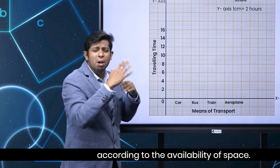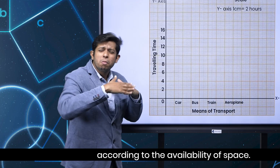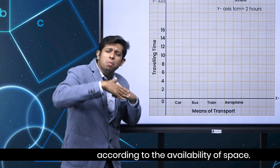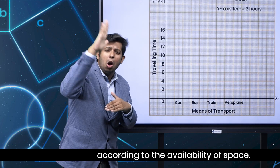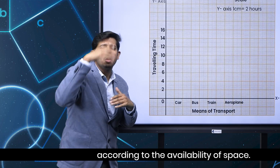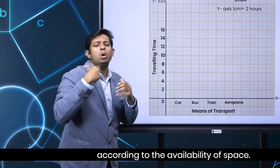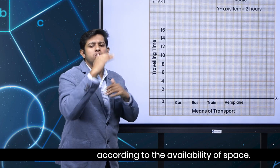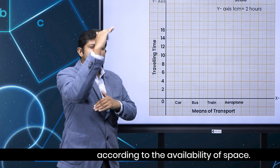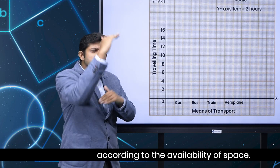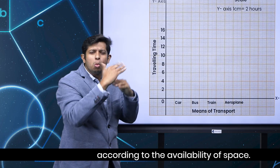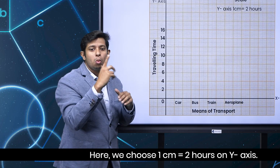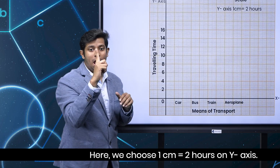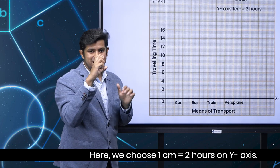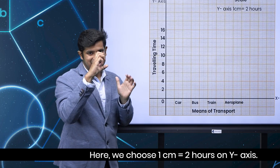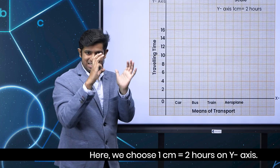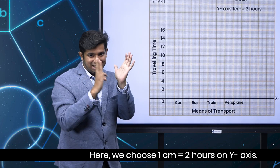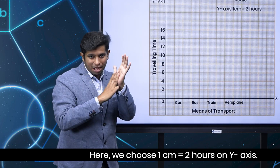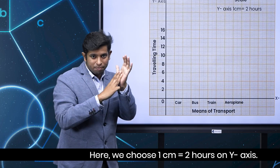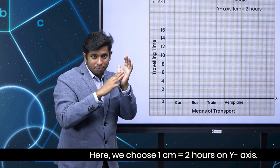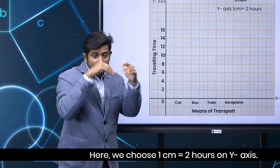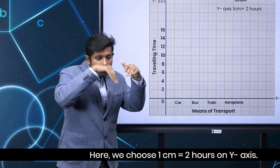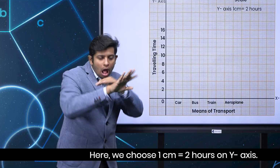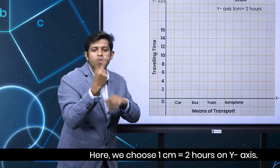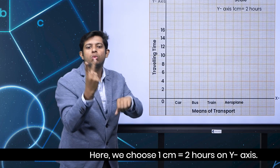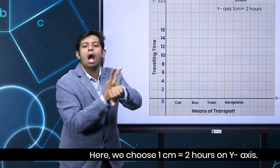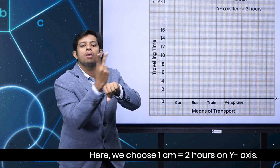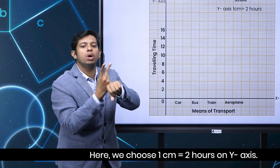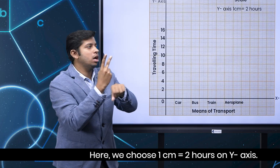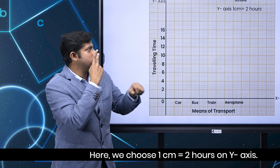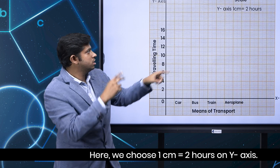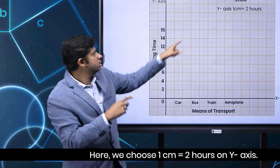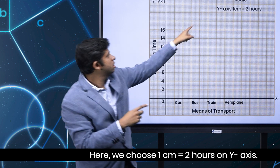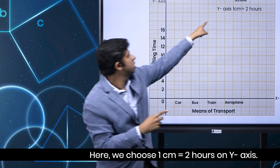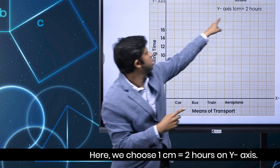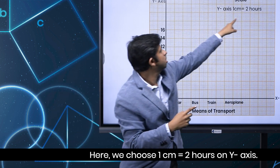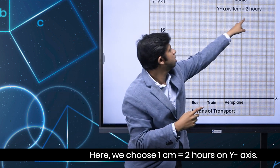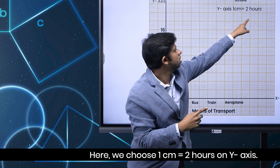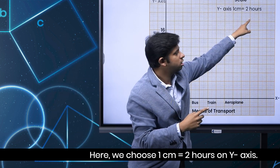space. Here we choose 1 centimeter equals to 2 hours on y-axis.